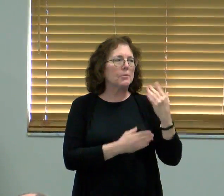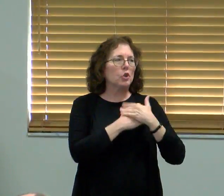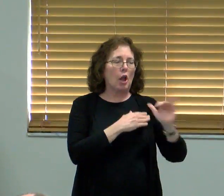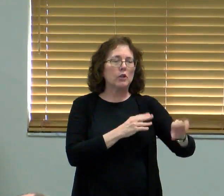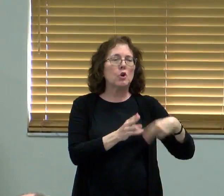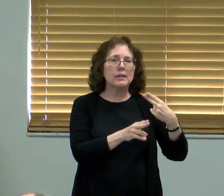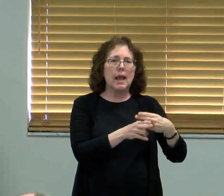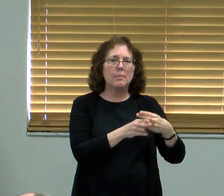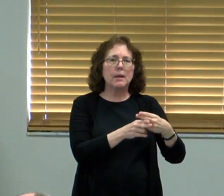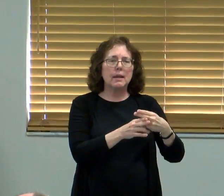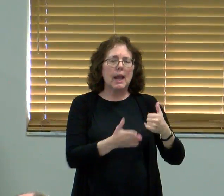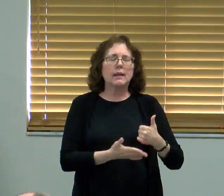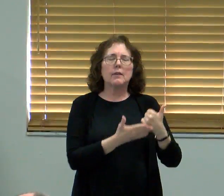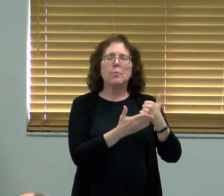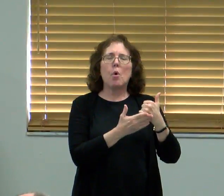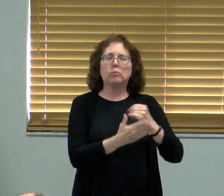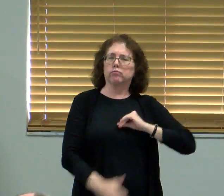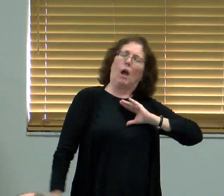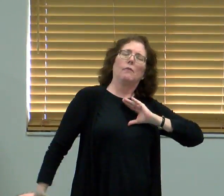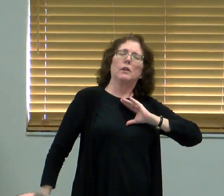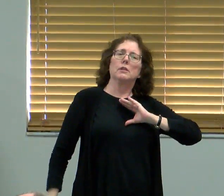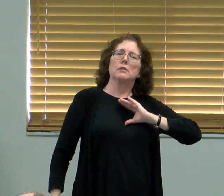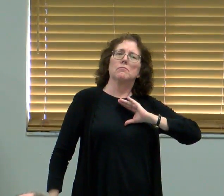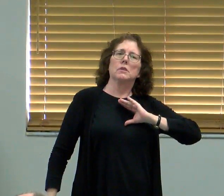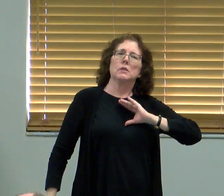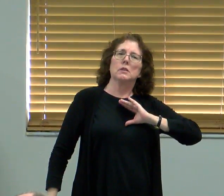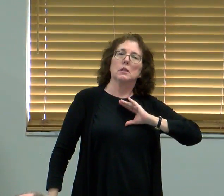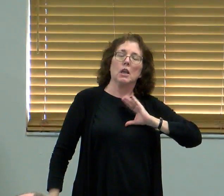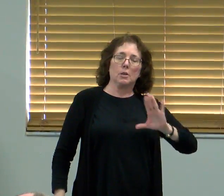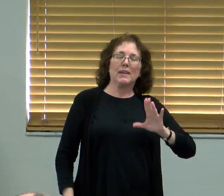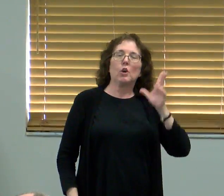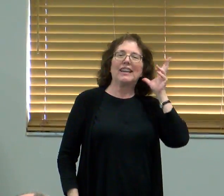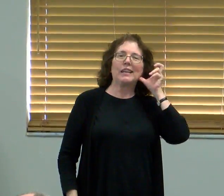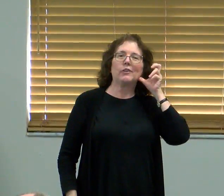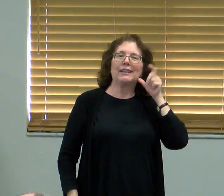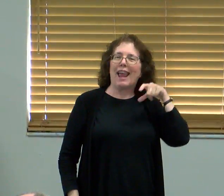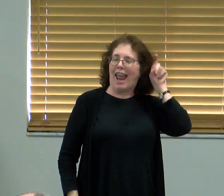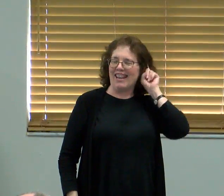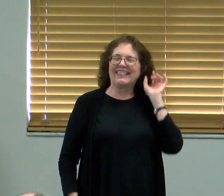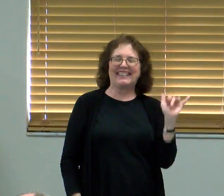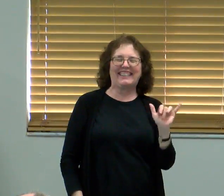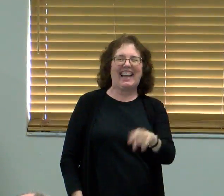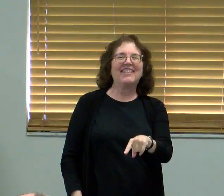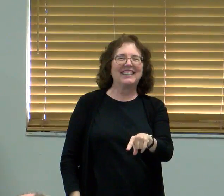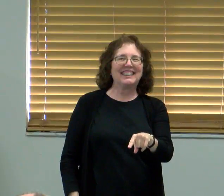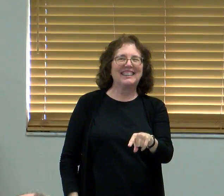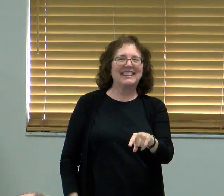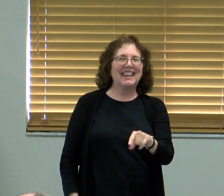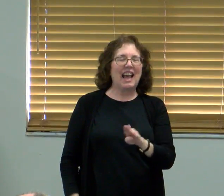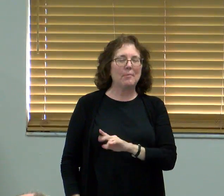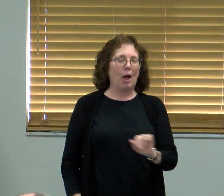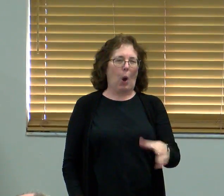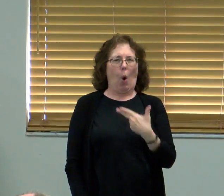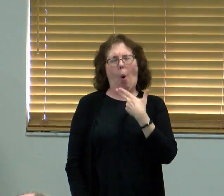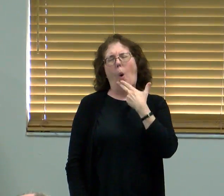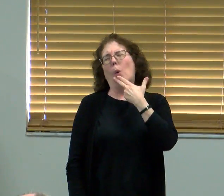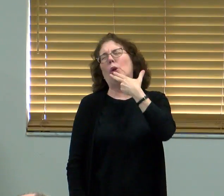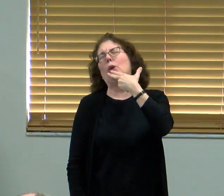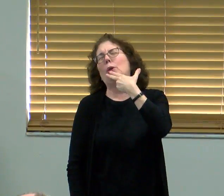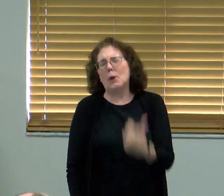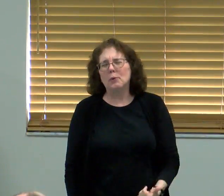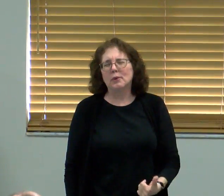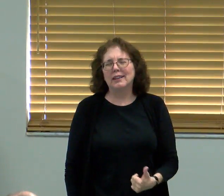and help give her more confidence. She said Blanca can be her hearing aids, and I personally think Blanca is really super cute hearing